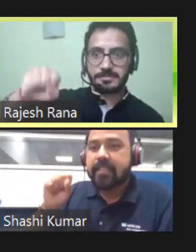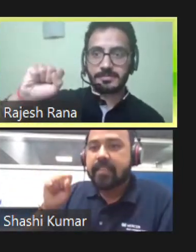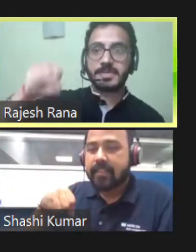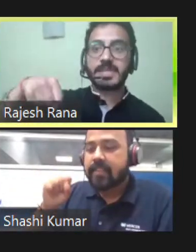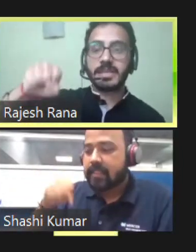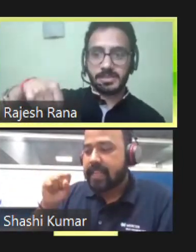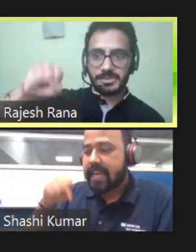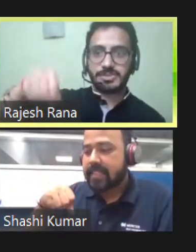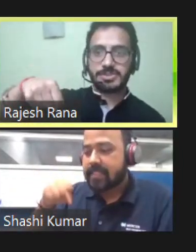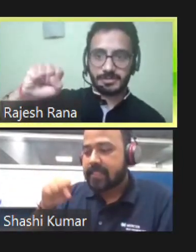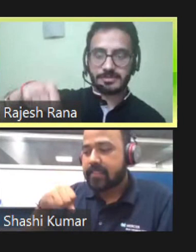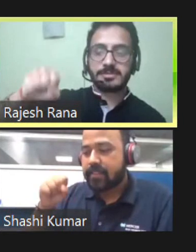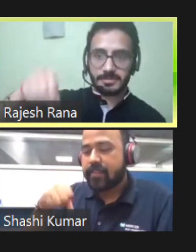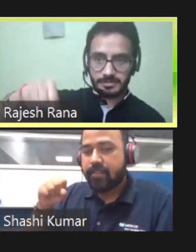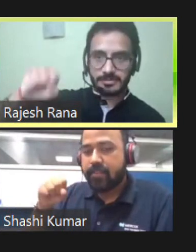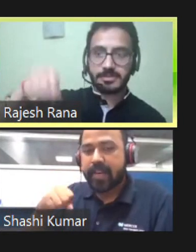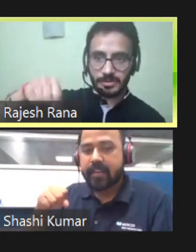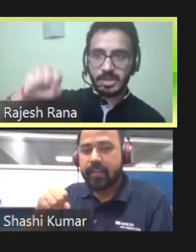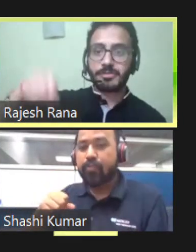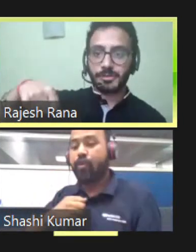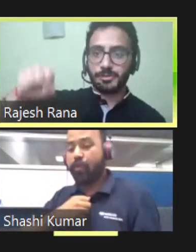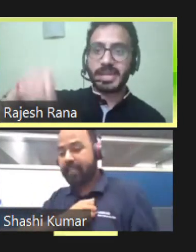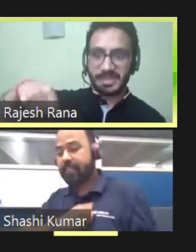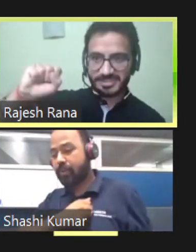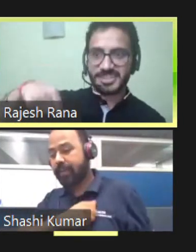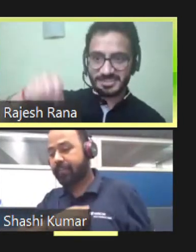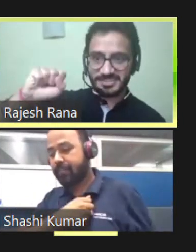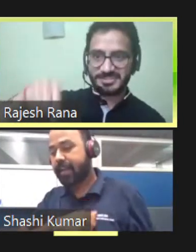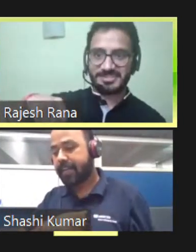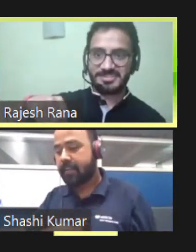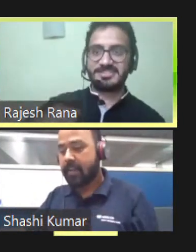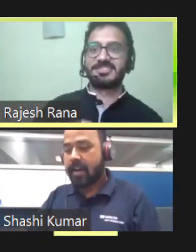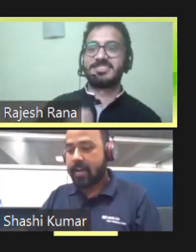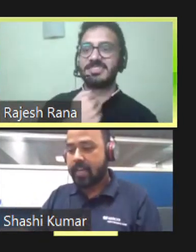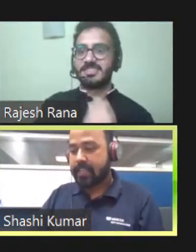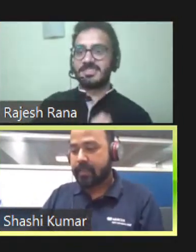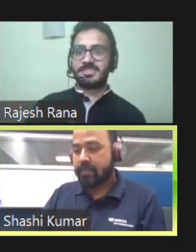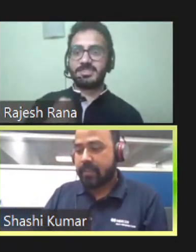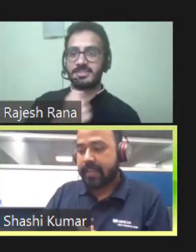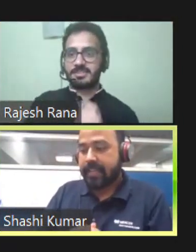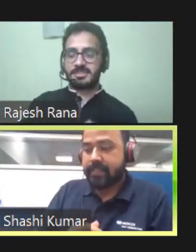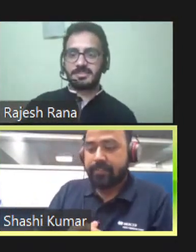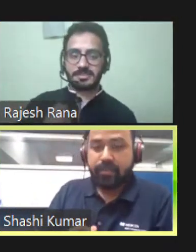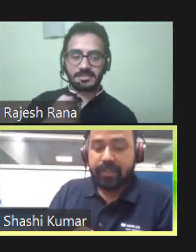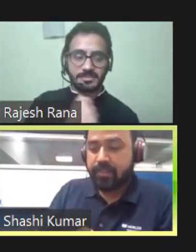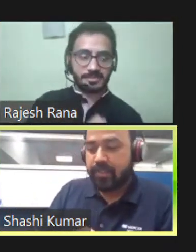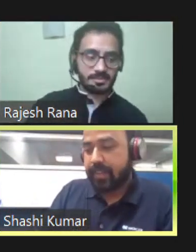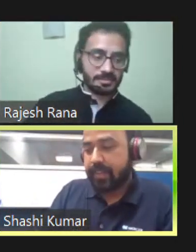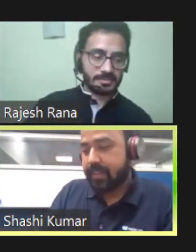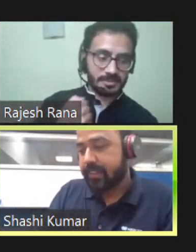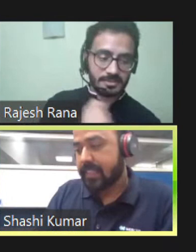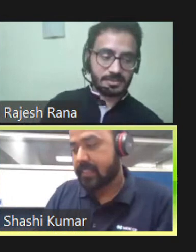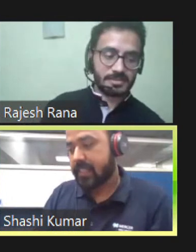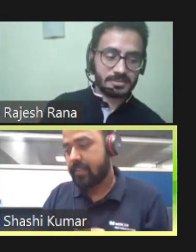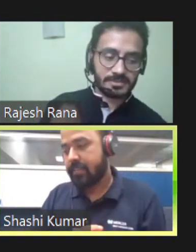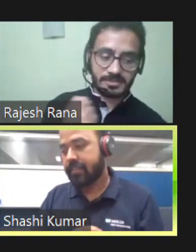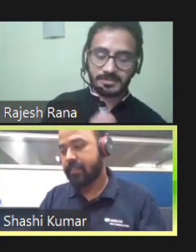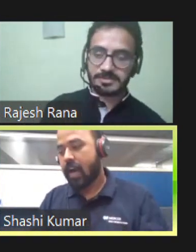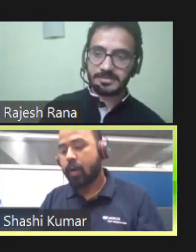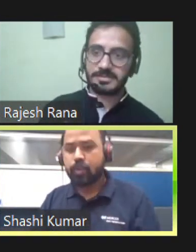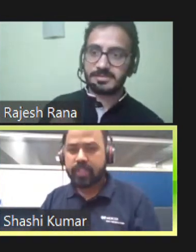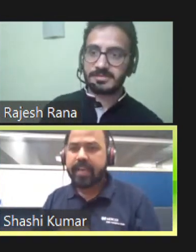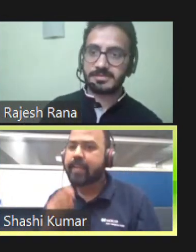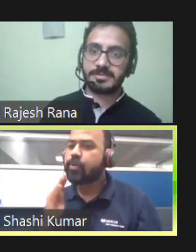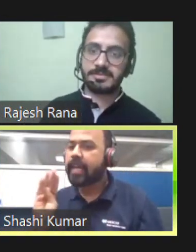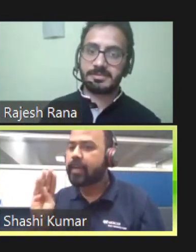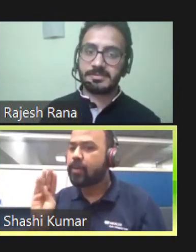Yes. Right? You have to do like this. Yes. Right. 𝗟𝗴𝗪, right answer. 4 is sorry. Yes, Zenon.